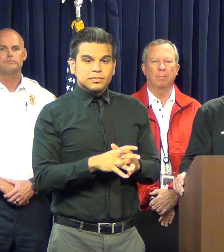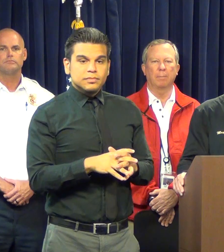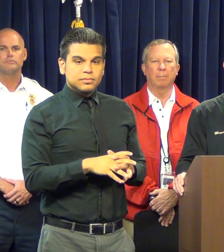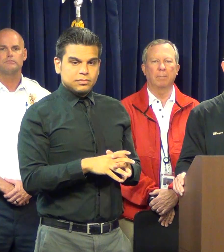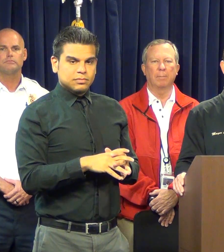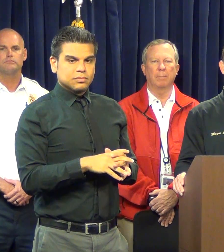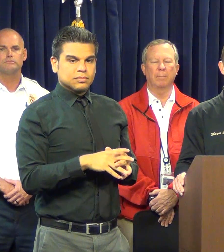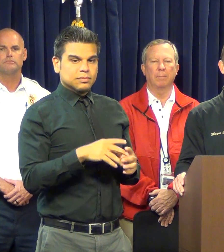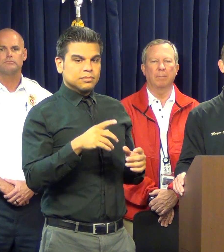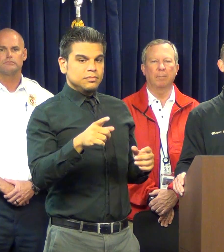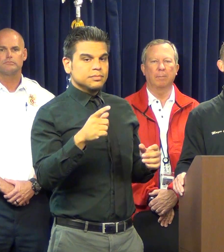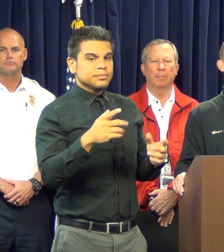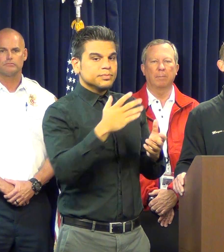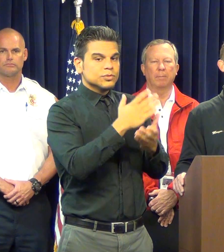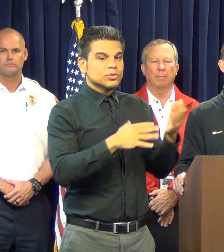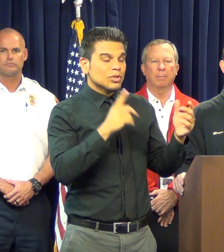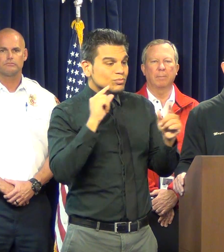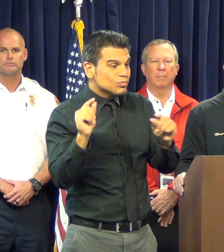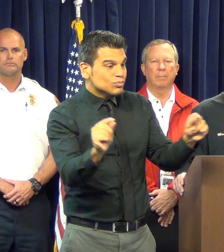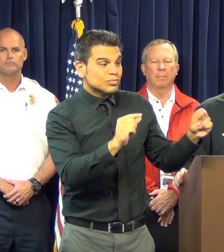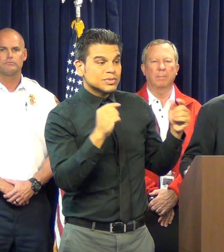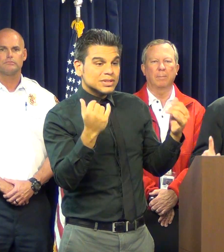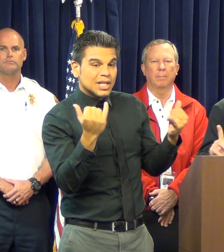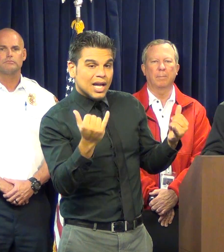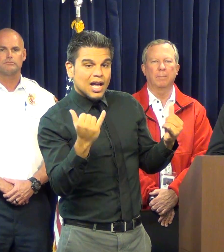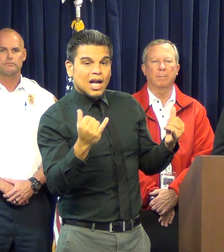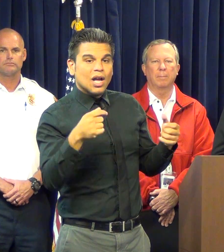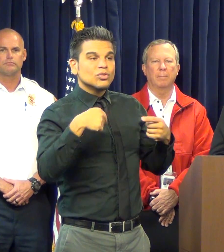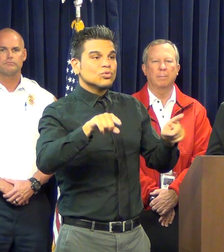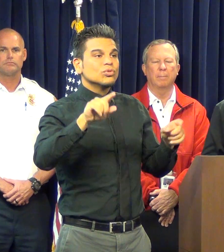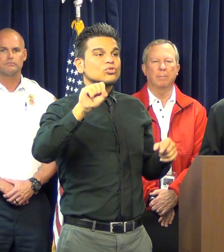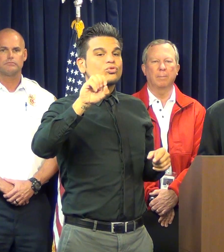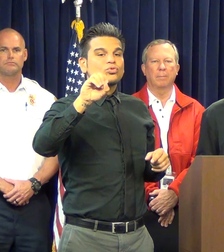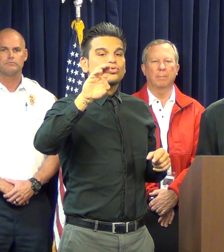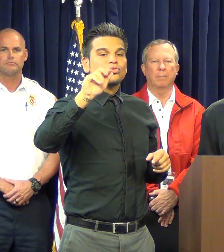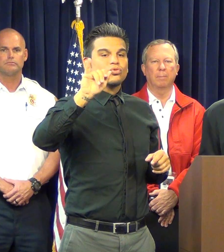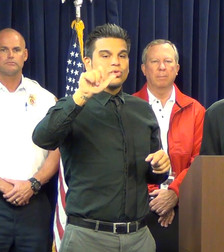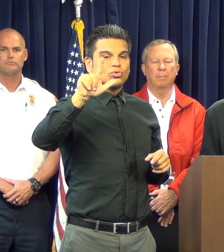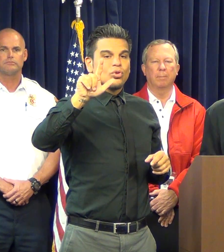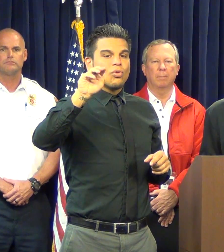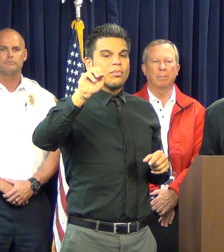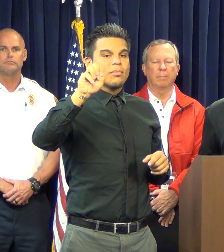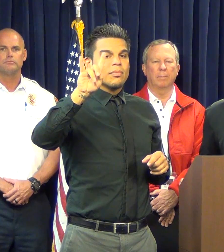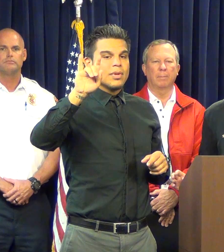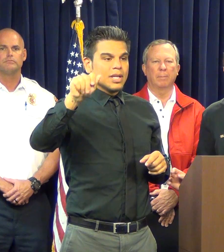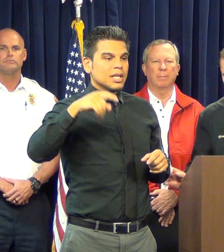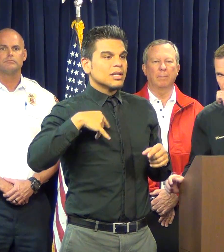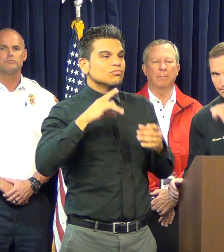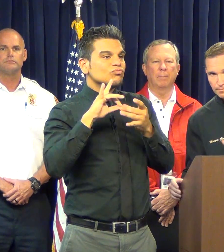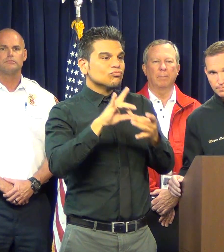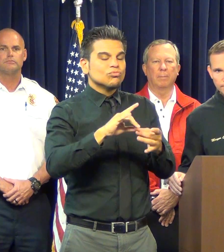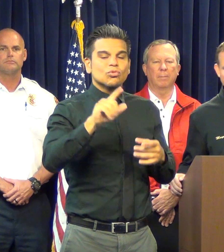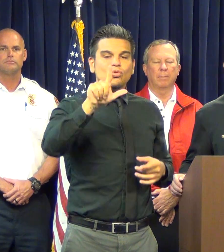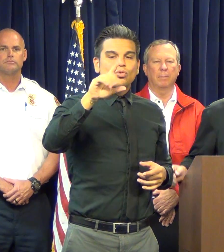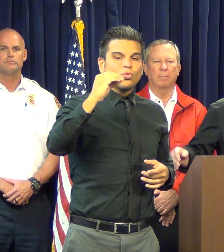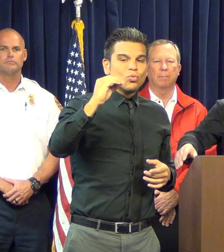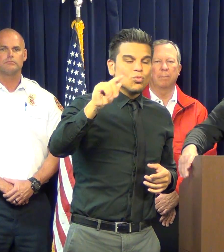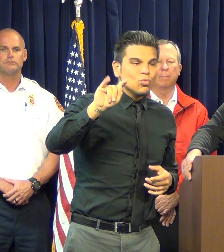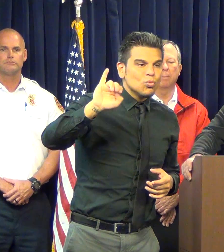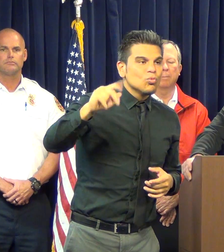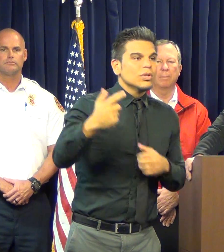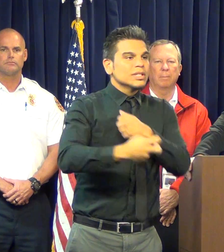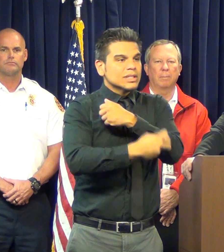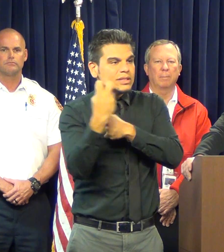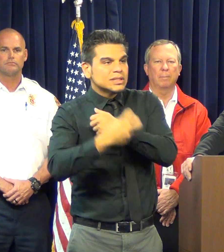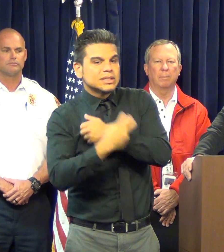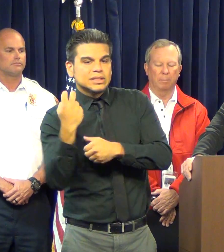squash rumors that have been going around on social media in the wake of the storm, specifically rumors of potential looting and yes. Can you speak to that rumor and